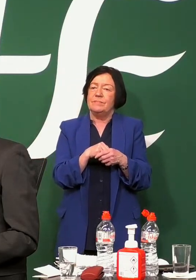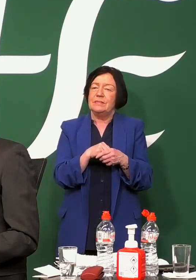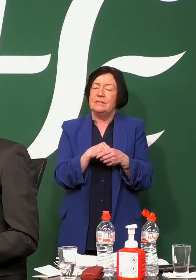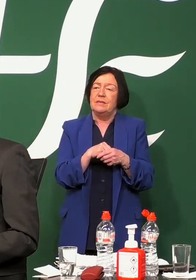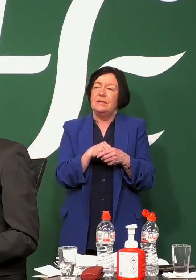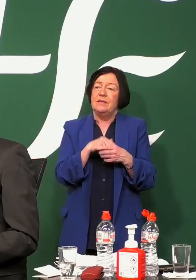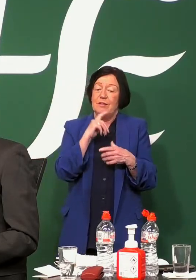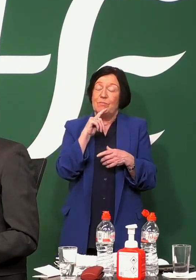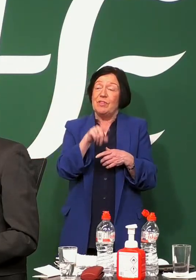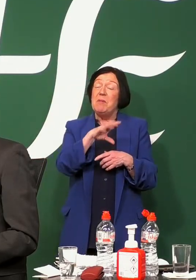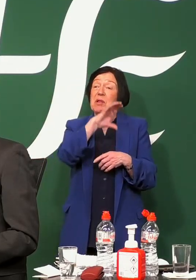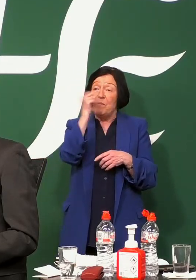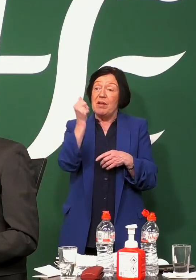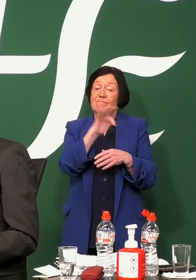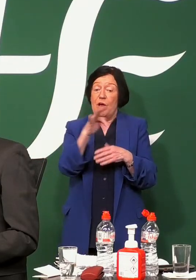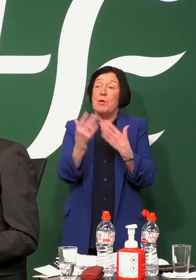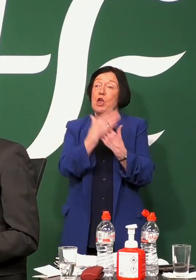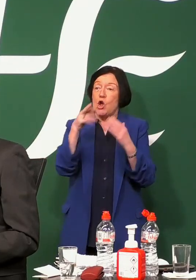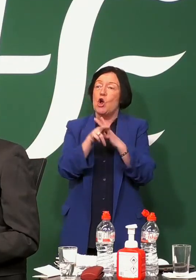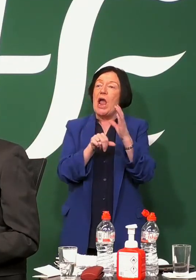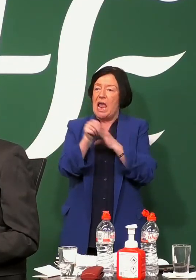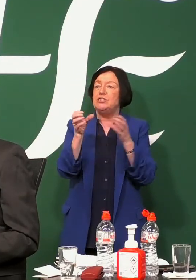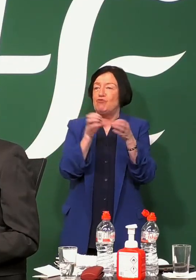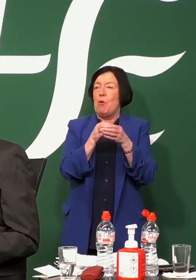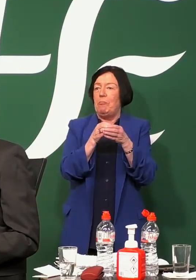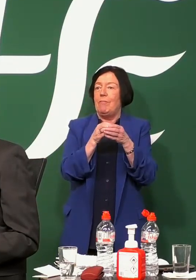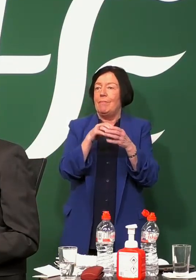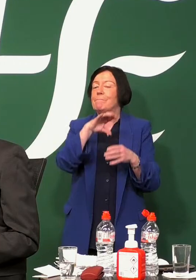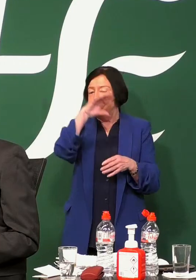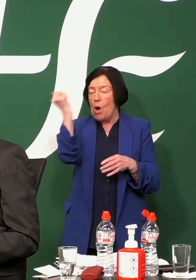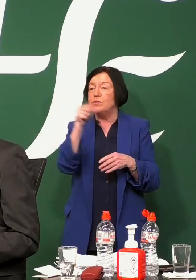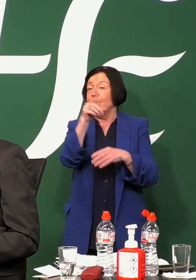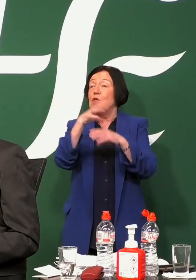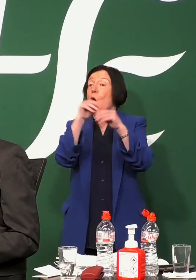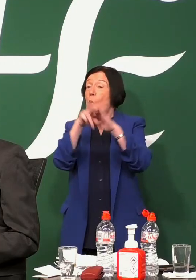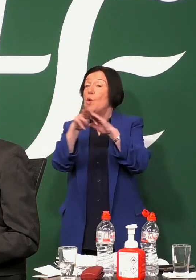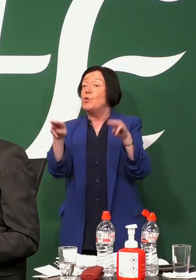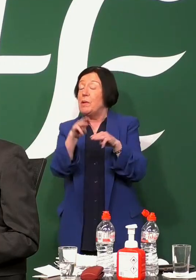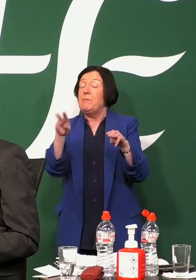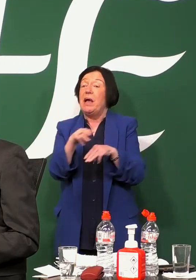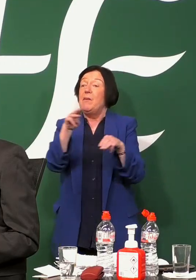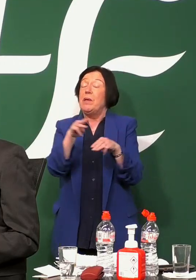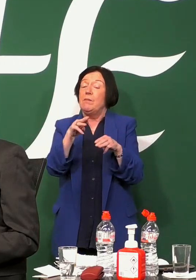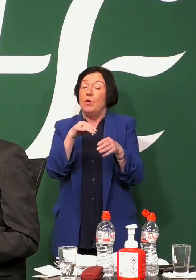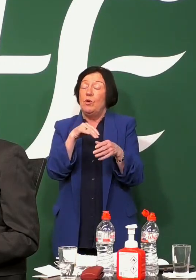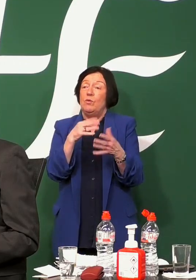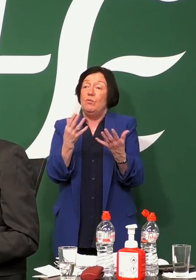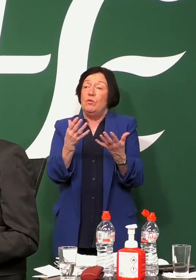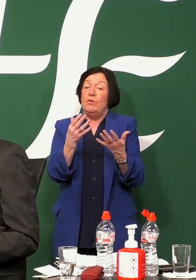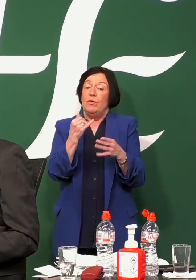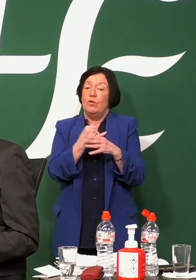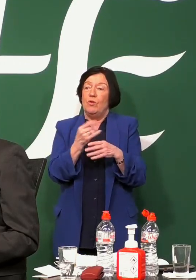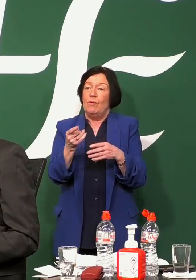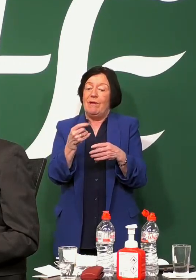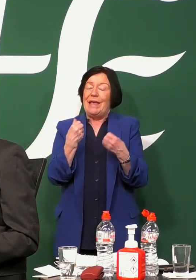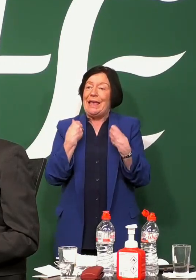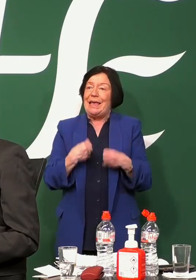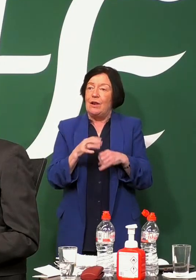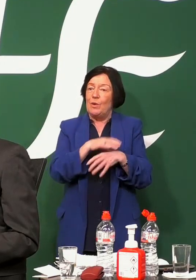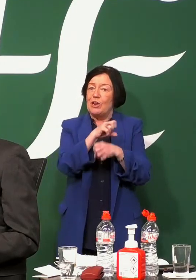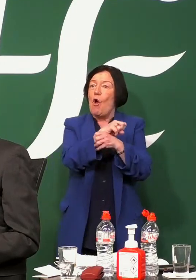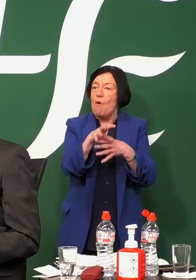But they would be predominantly from a younger age group. I think it's fair to say, Niamh, most of the older people and people who are frail with